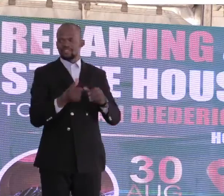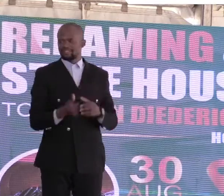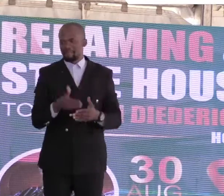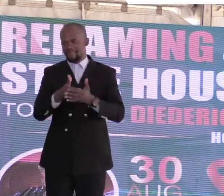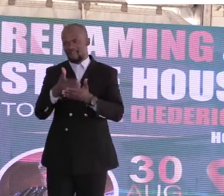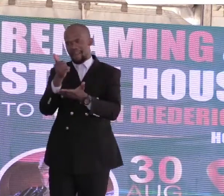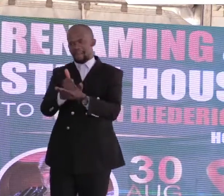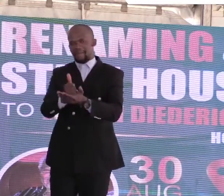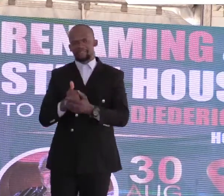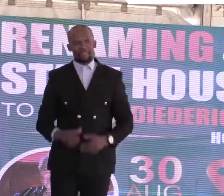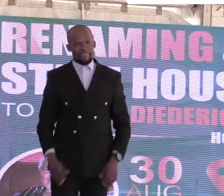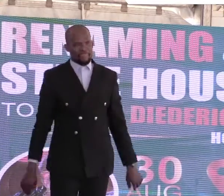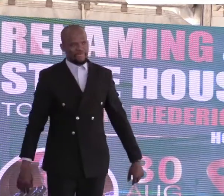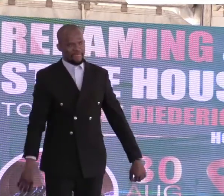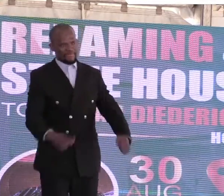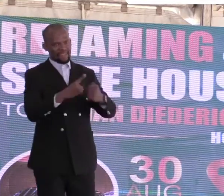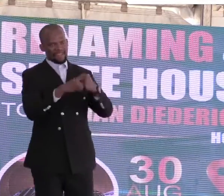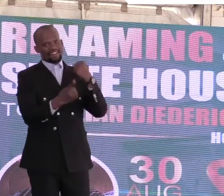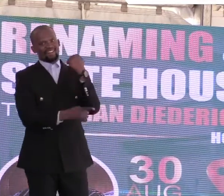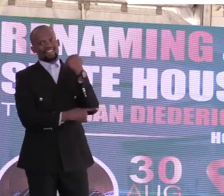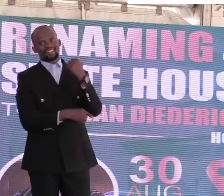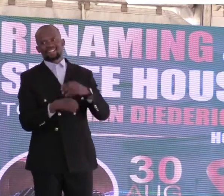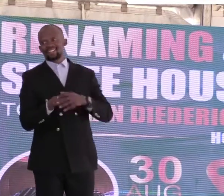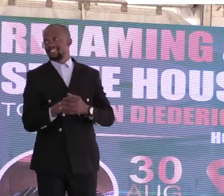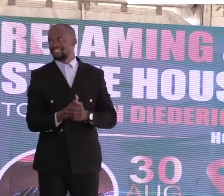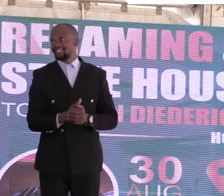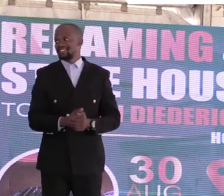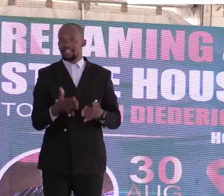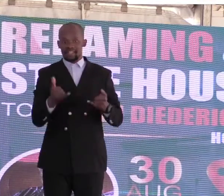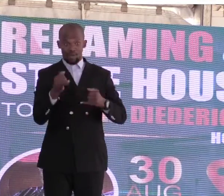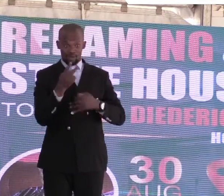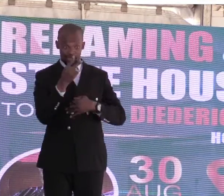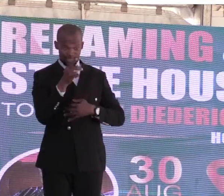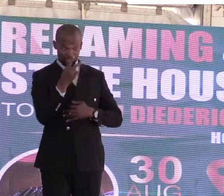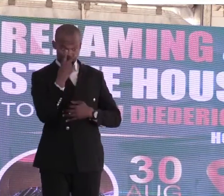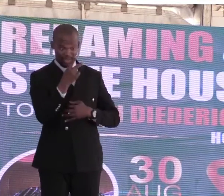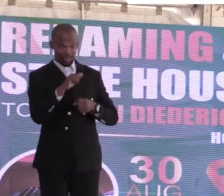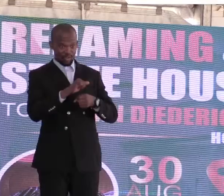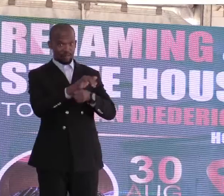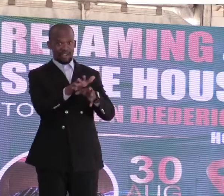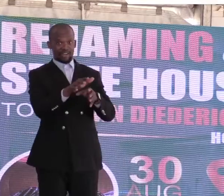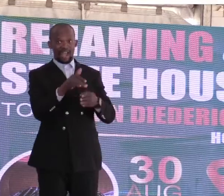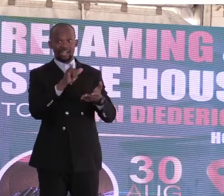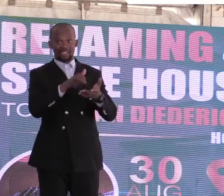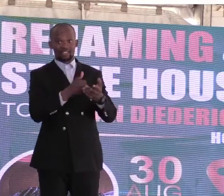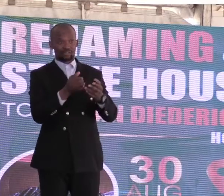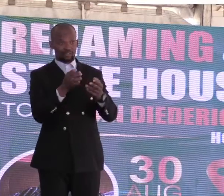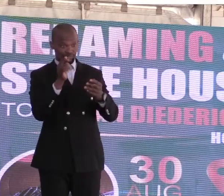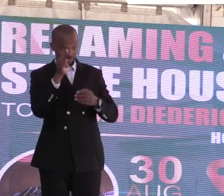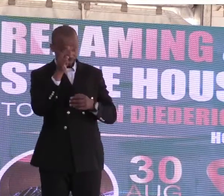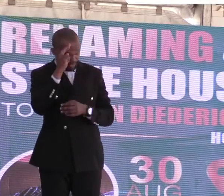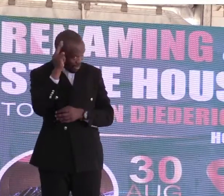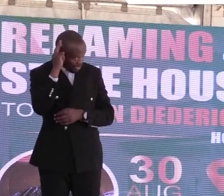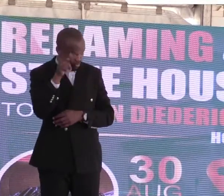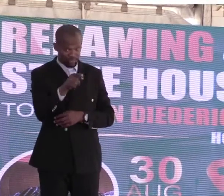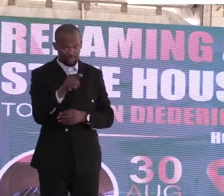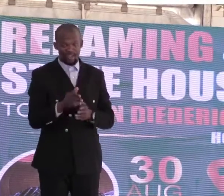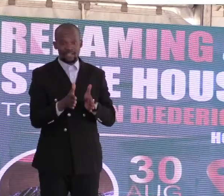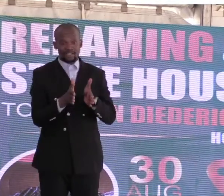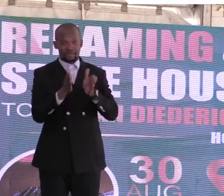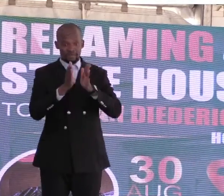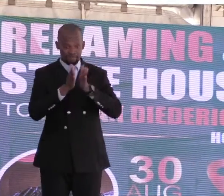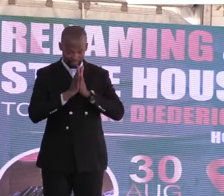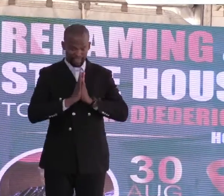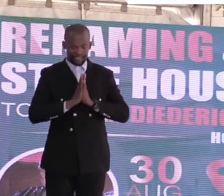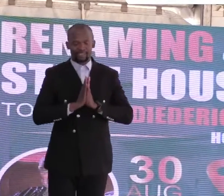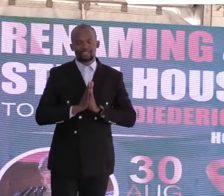na okokugqibela yile nto ke sijongane nayo ye-COVID. Just to remind you, please, let's